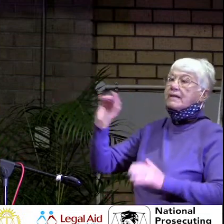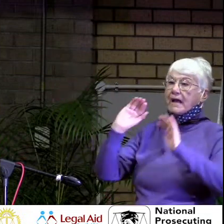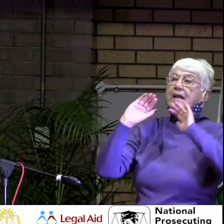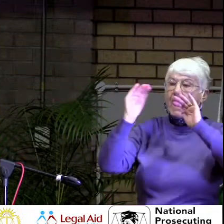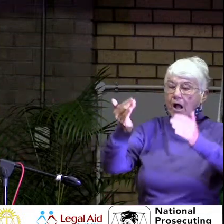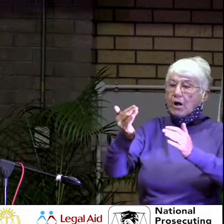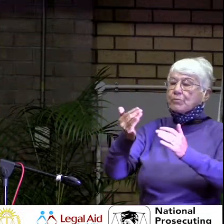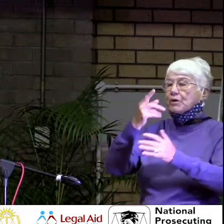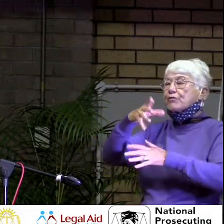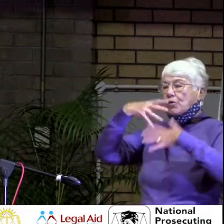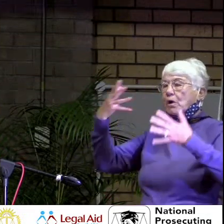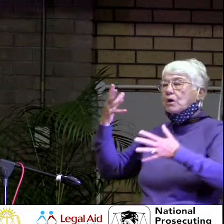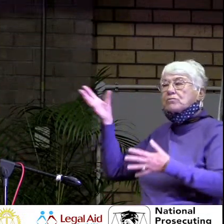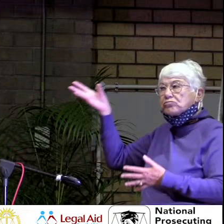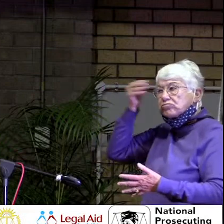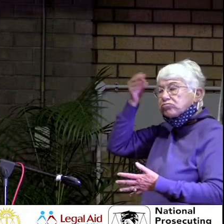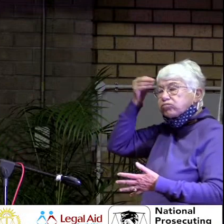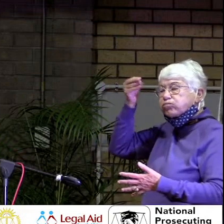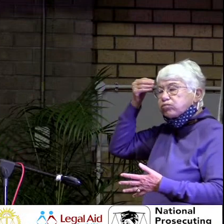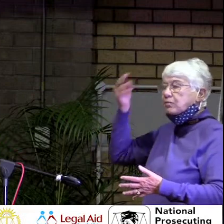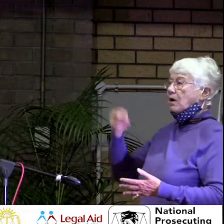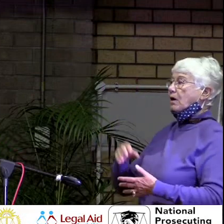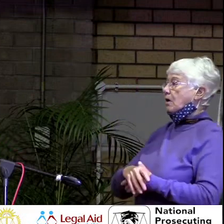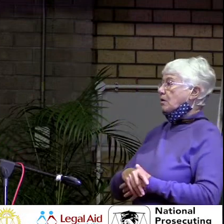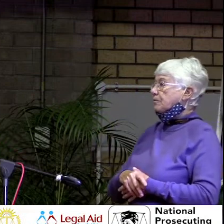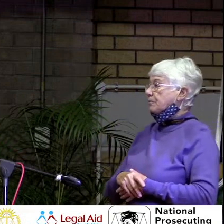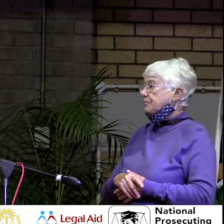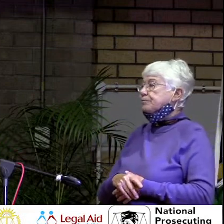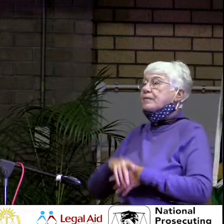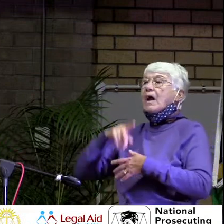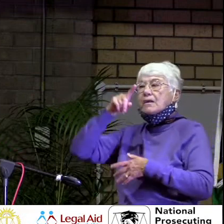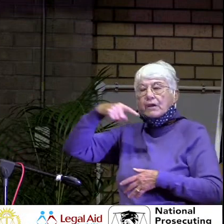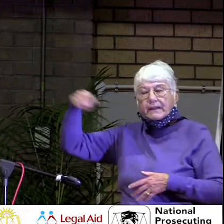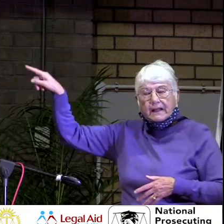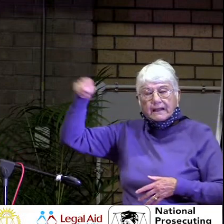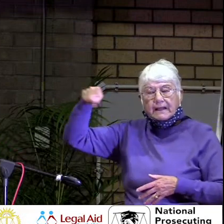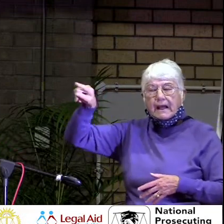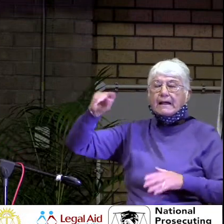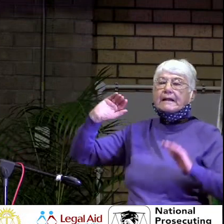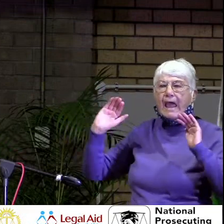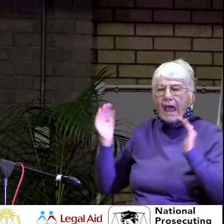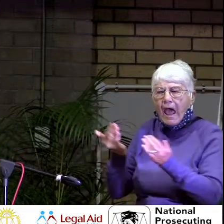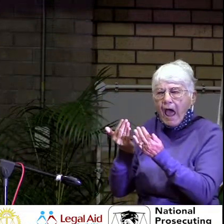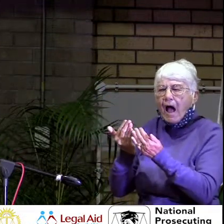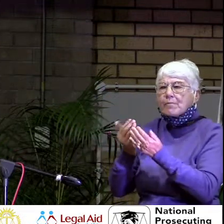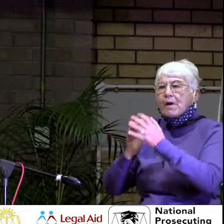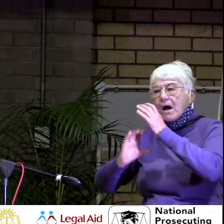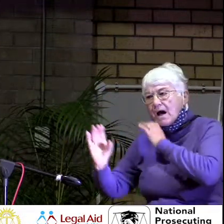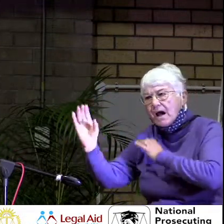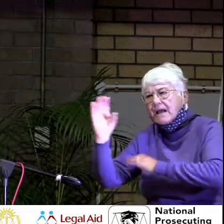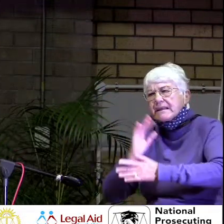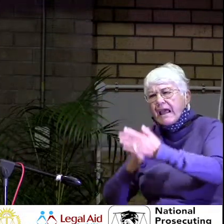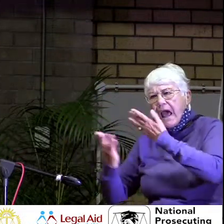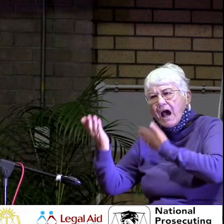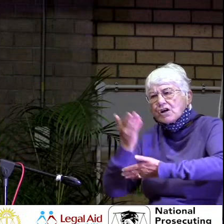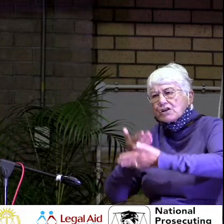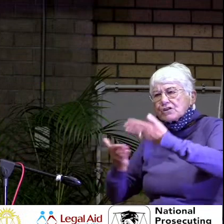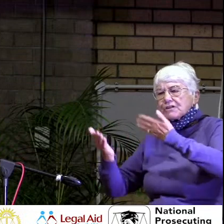this TCC where people will get help, counseling, treatment, and have evidence